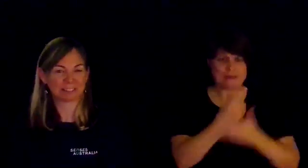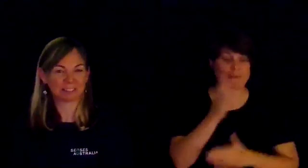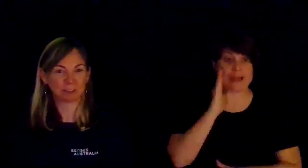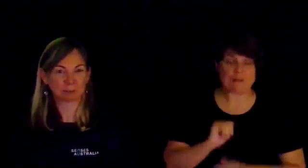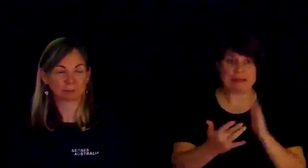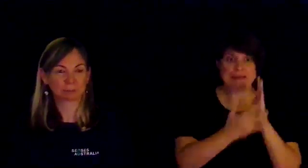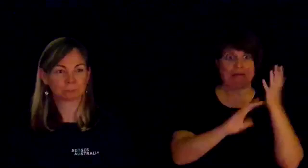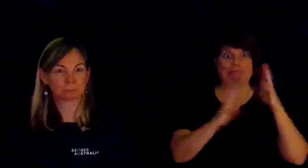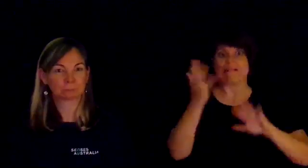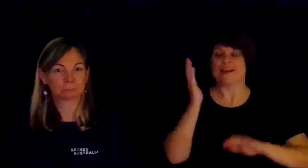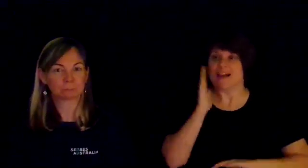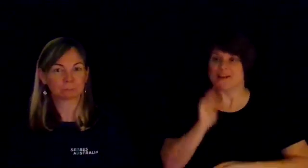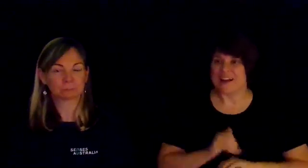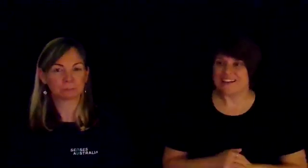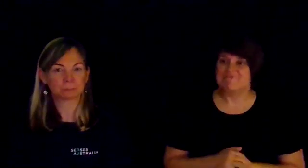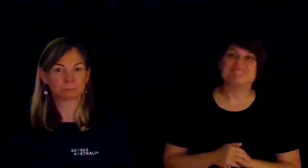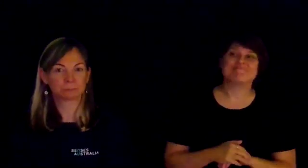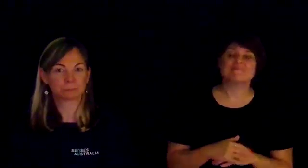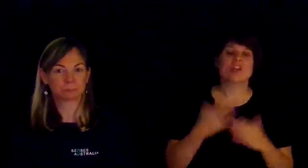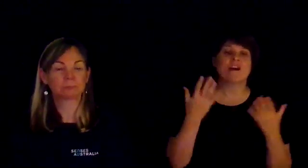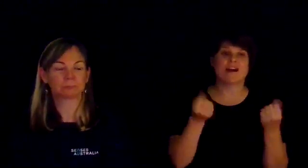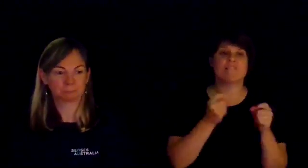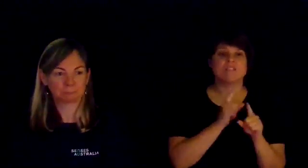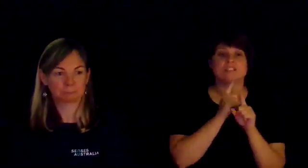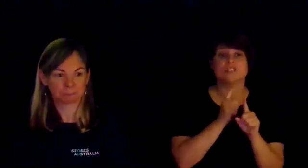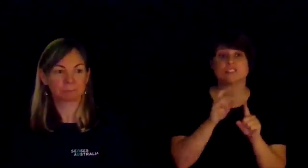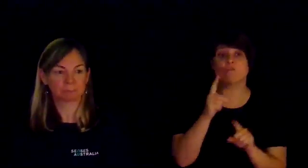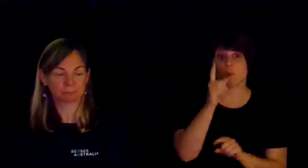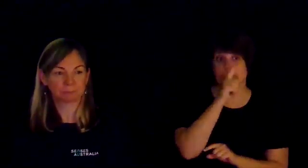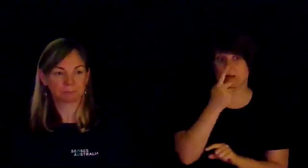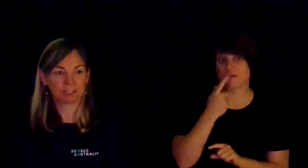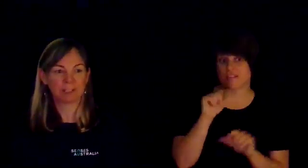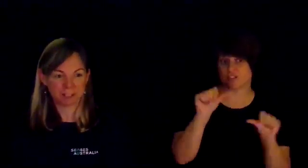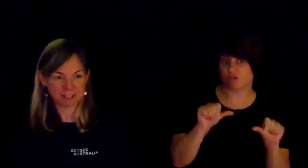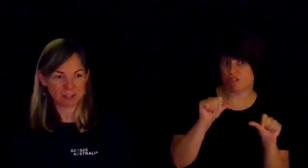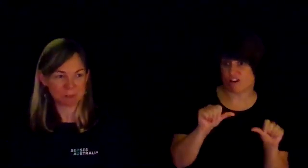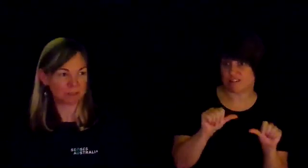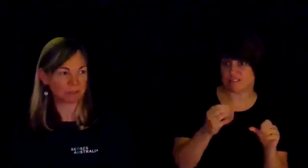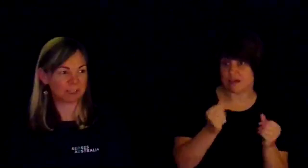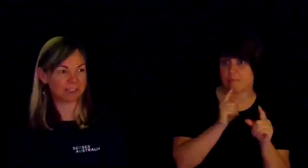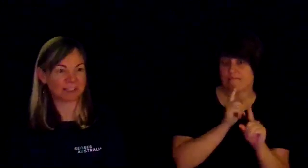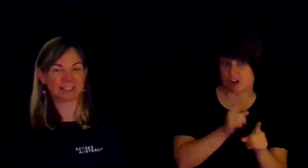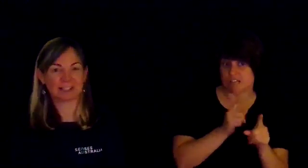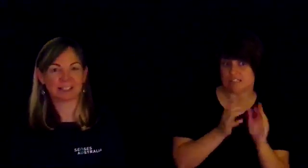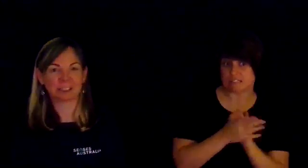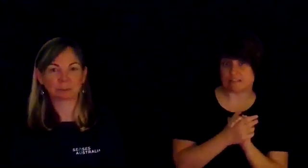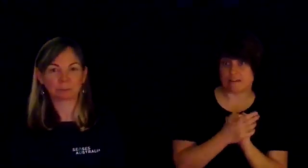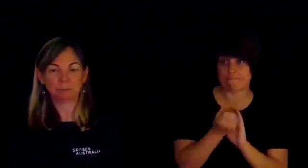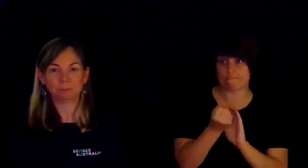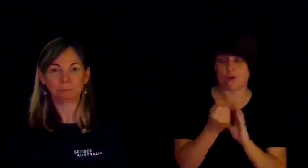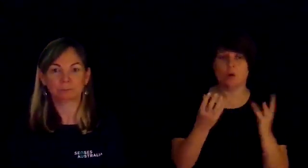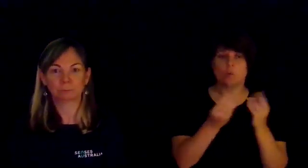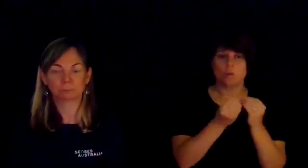do have a suggestion for people, if that's okay. Yes, absolutely. With